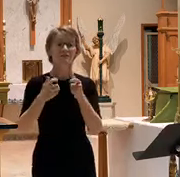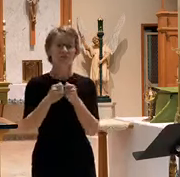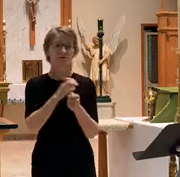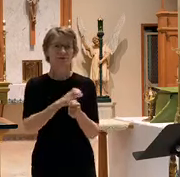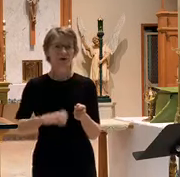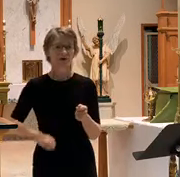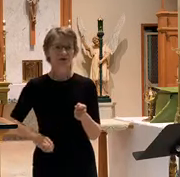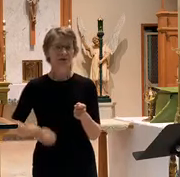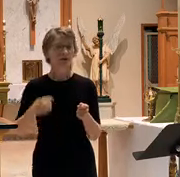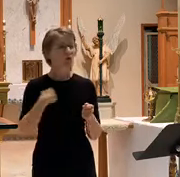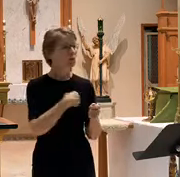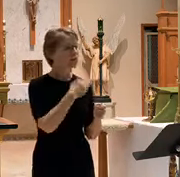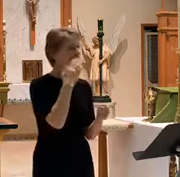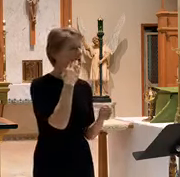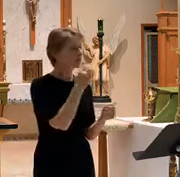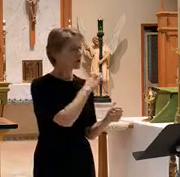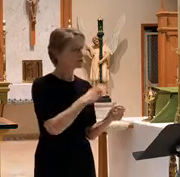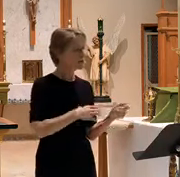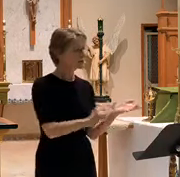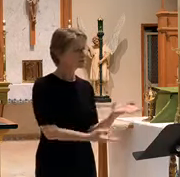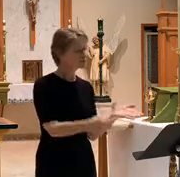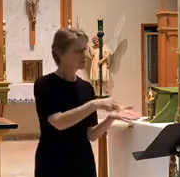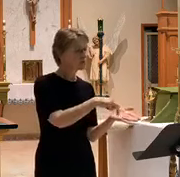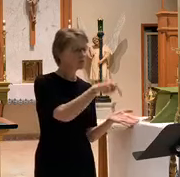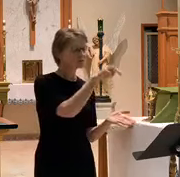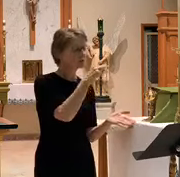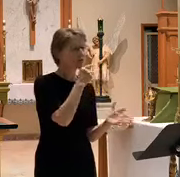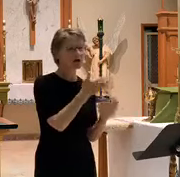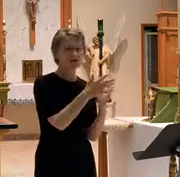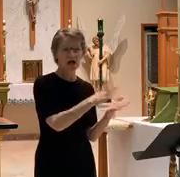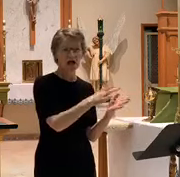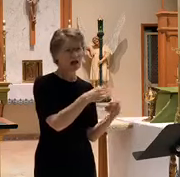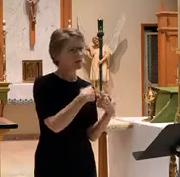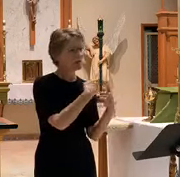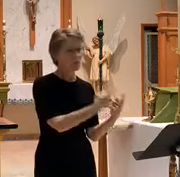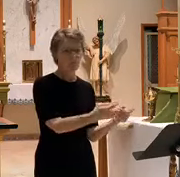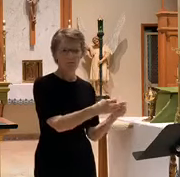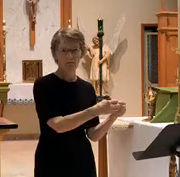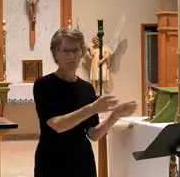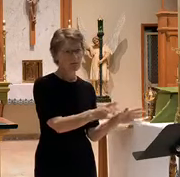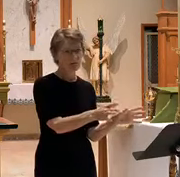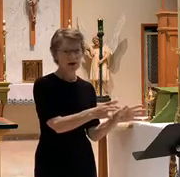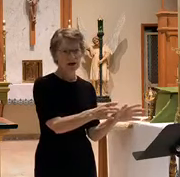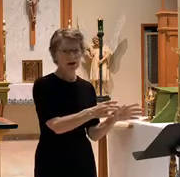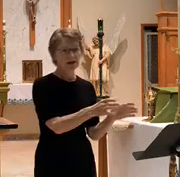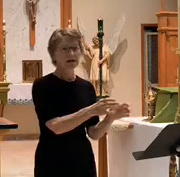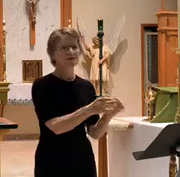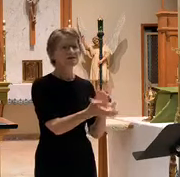that Christ raised from the dead dies no more. Death no longer has power over him.